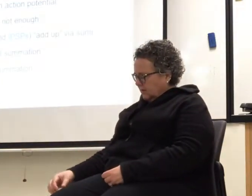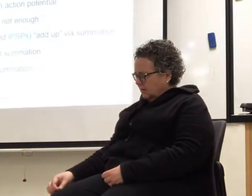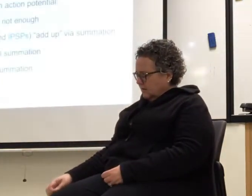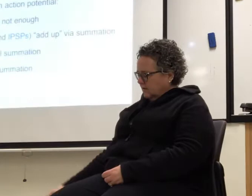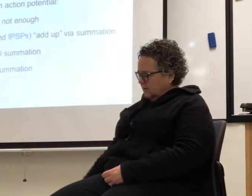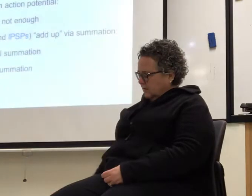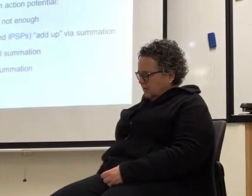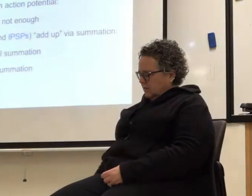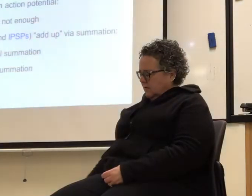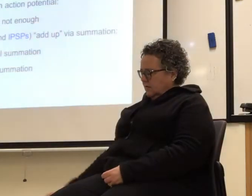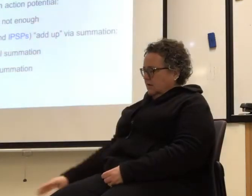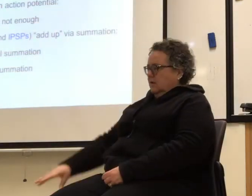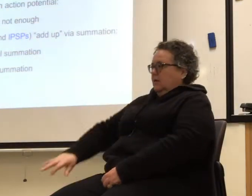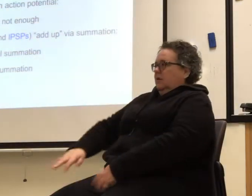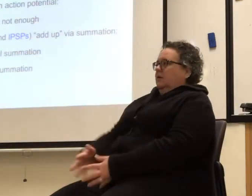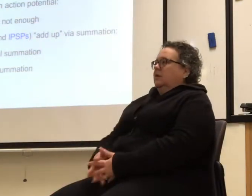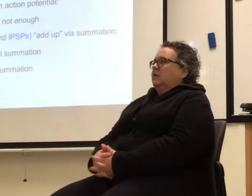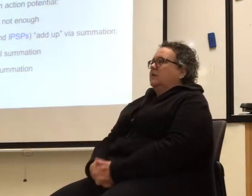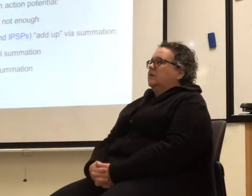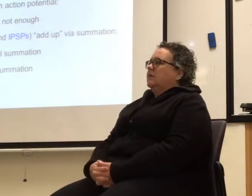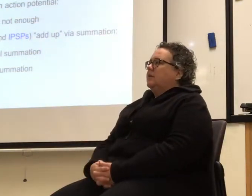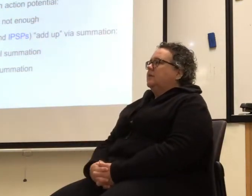locations.